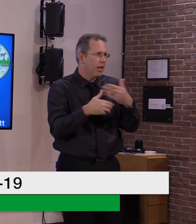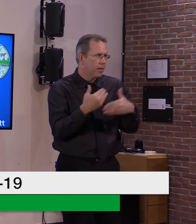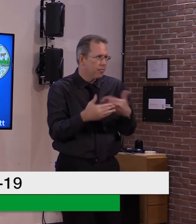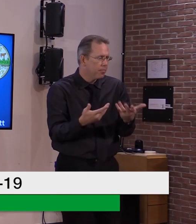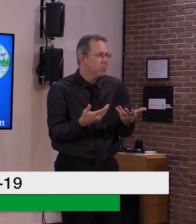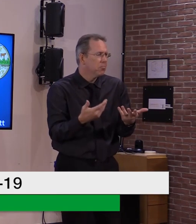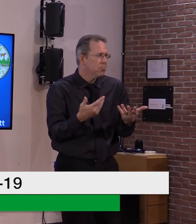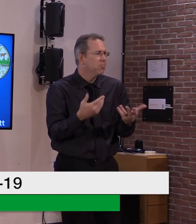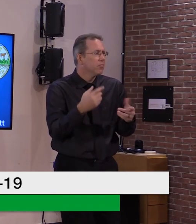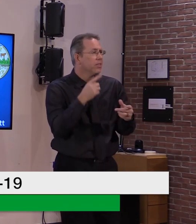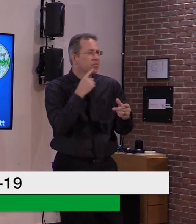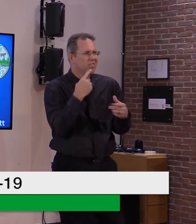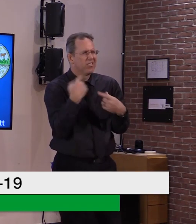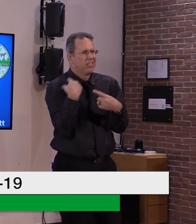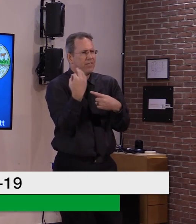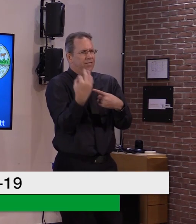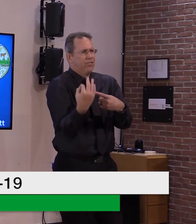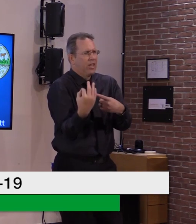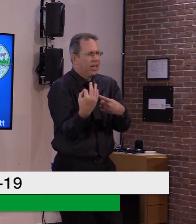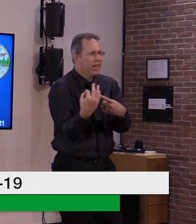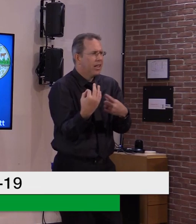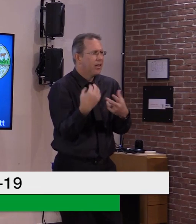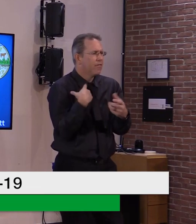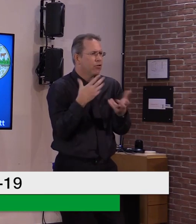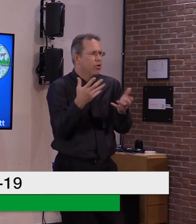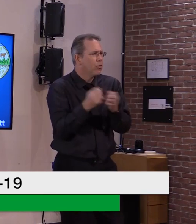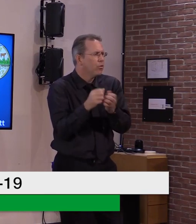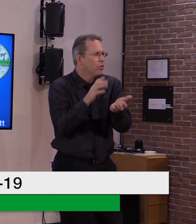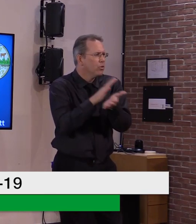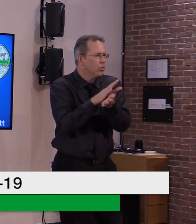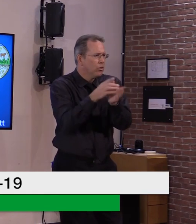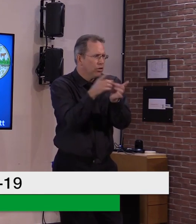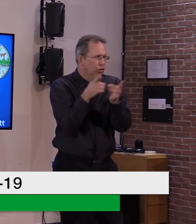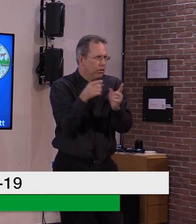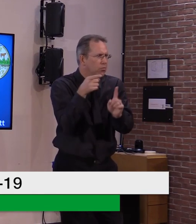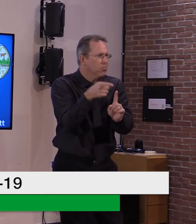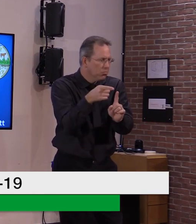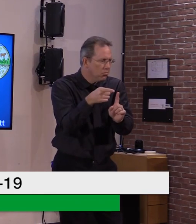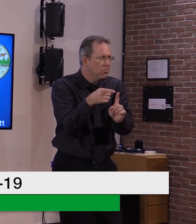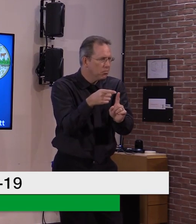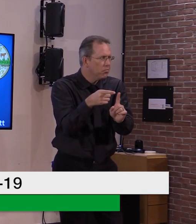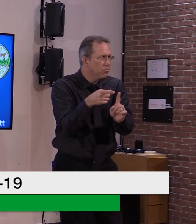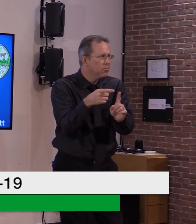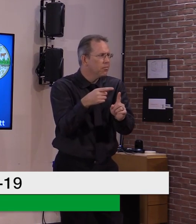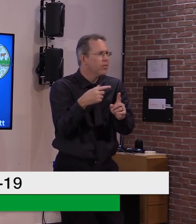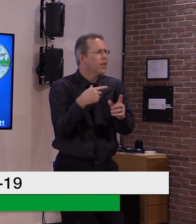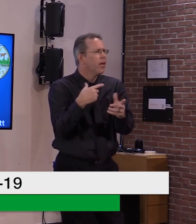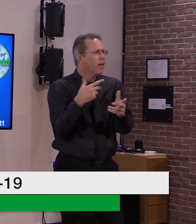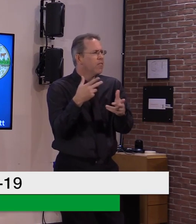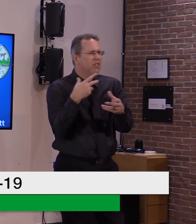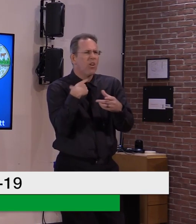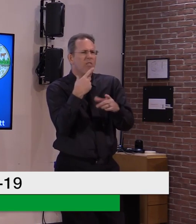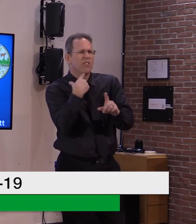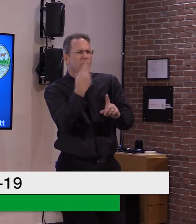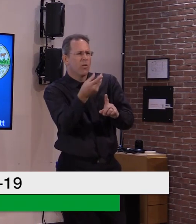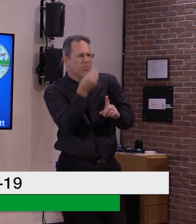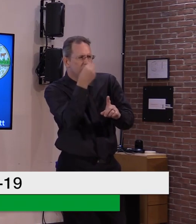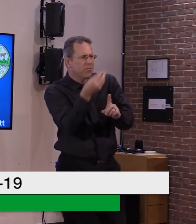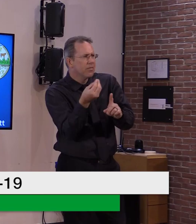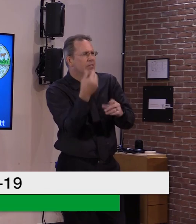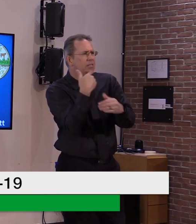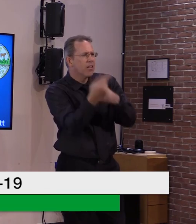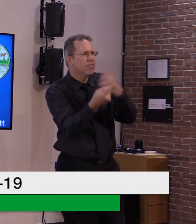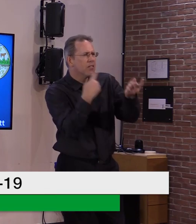district i'm also saying that this is likely the likelihood this position will be in through this next several weeks and possibly including uh the winter